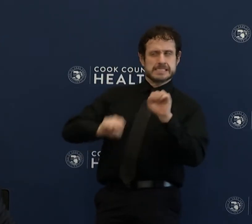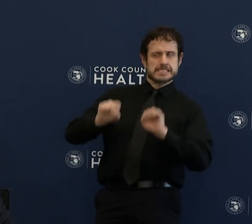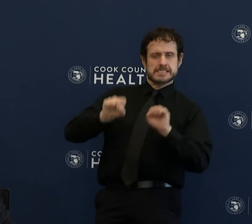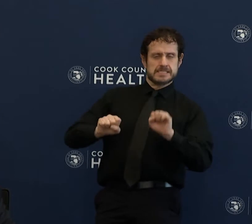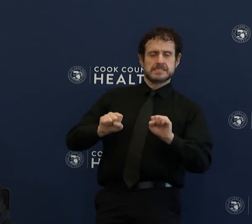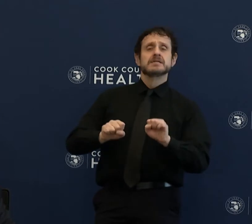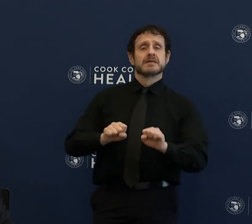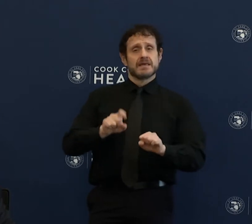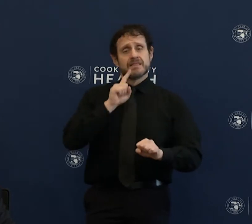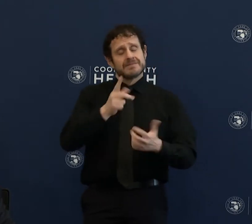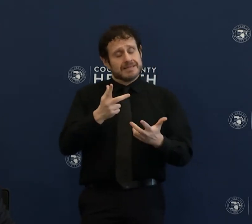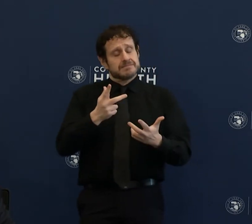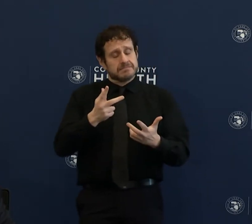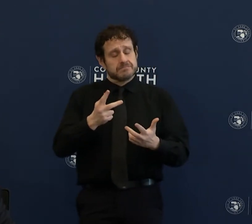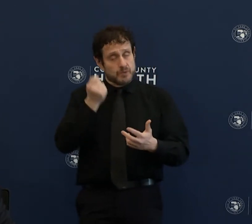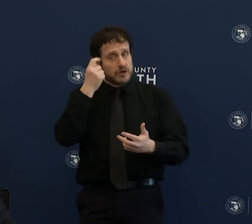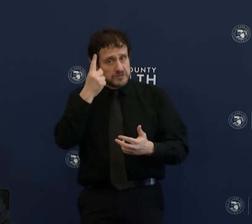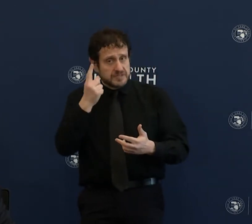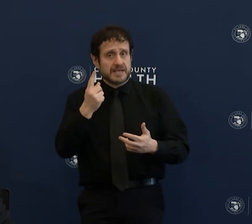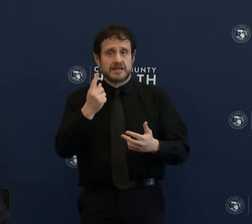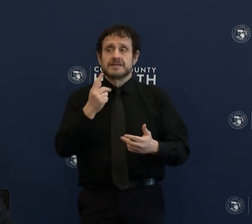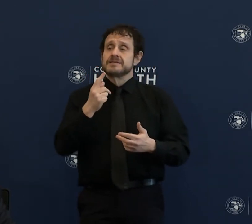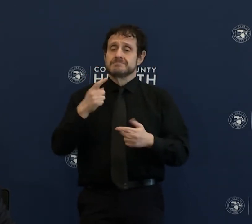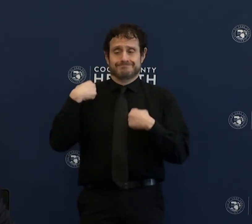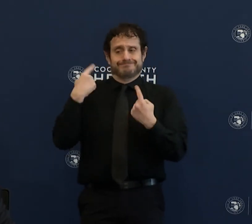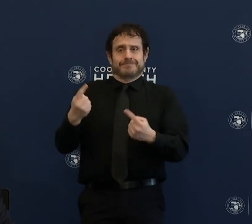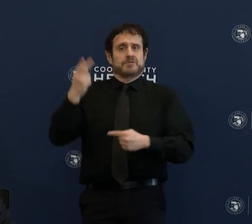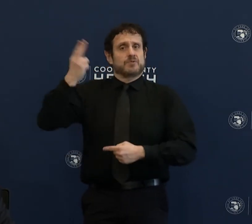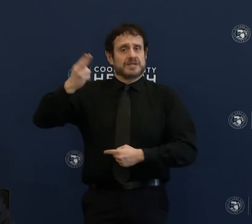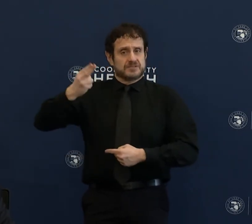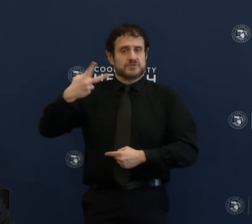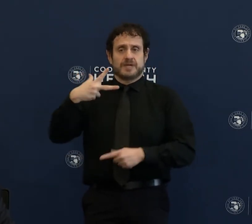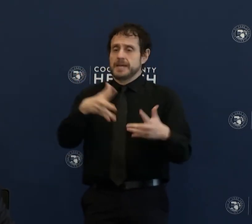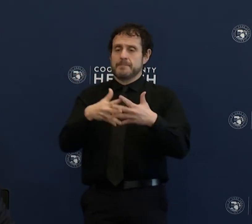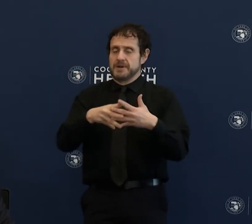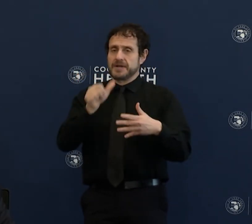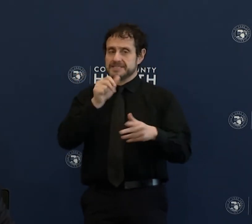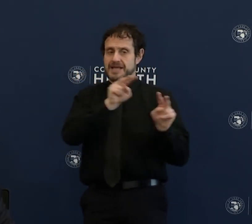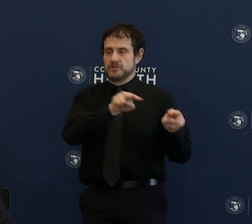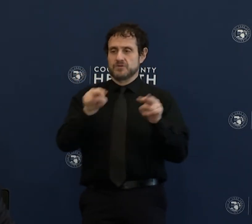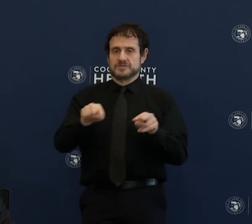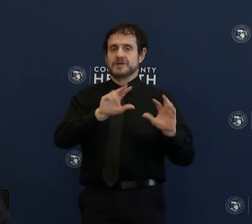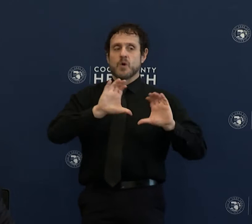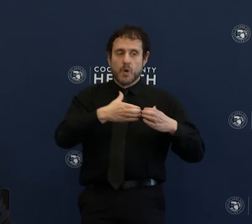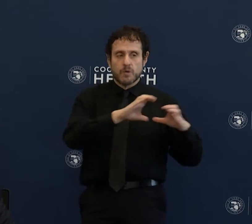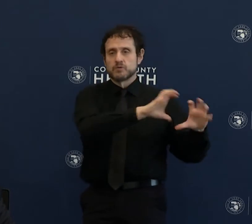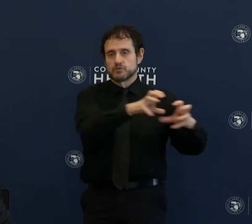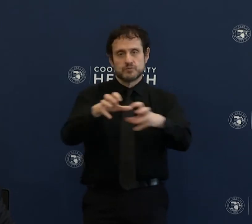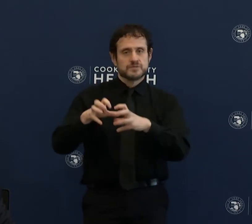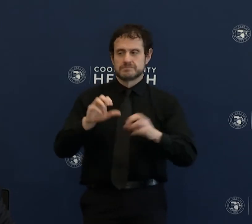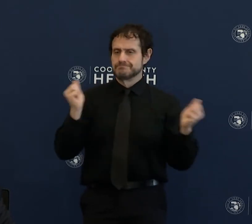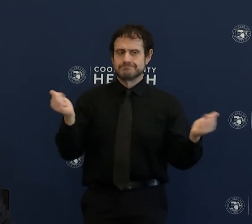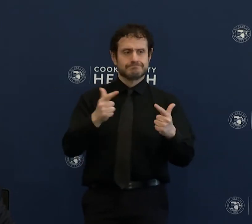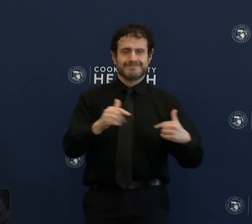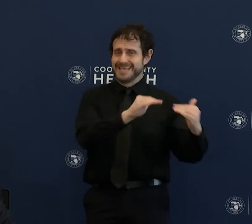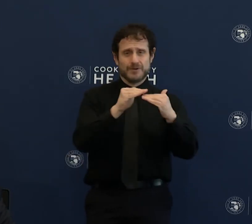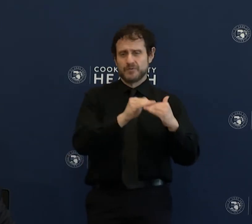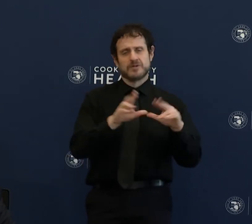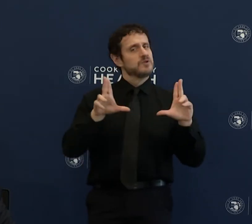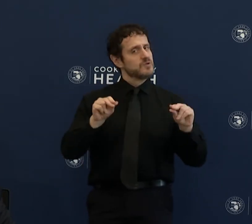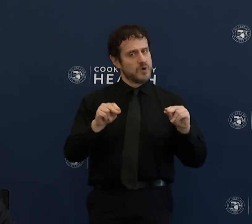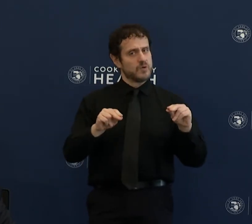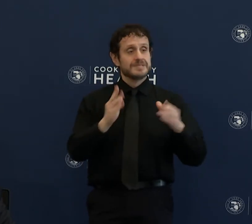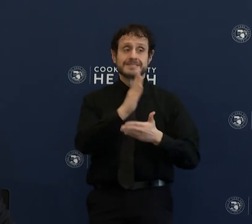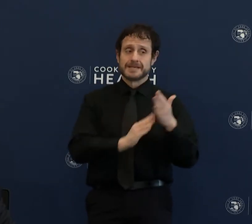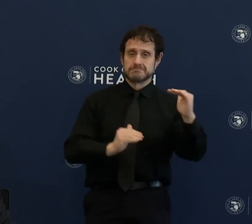every American honestly and equitably, and we must recognize that. And this pandemic has served as an example of the inequities in our nation. We